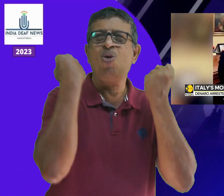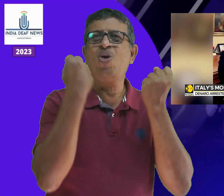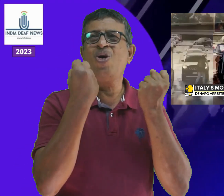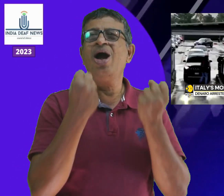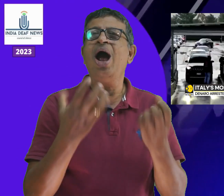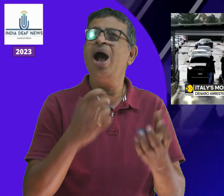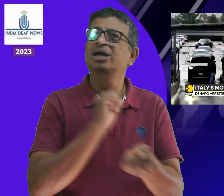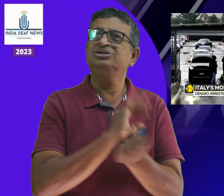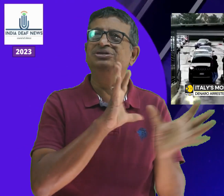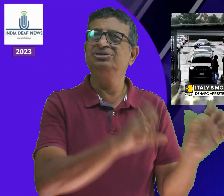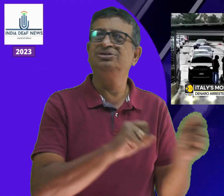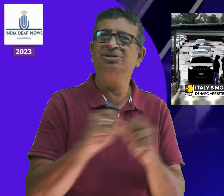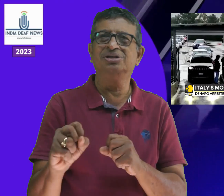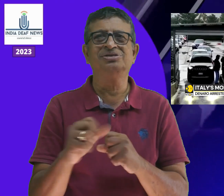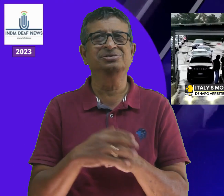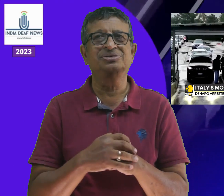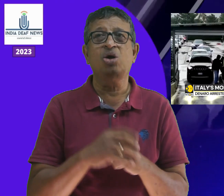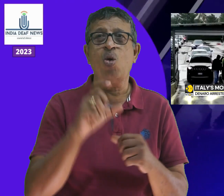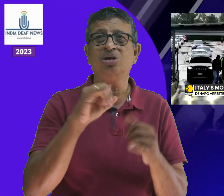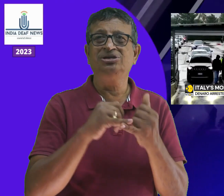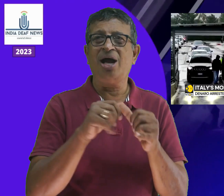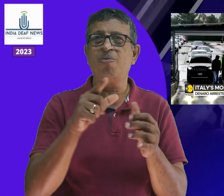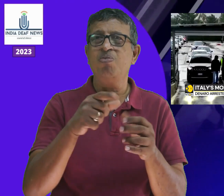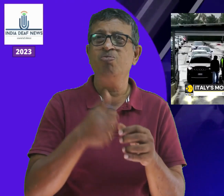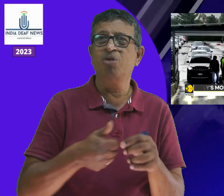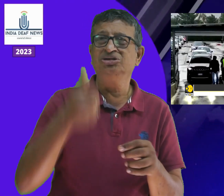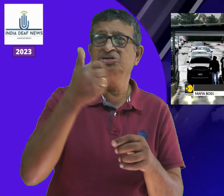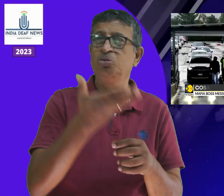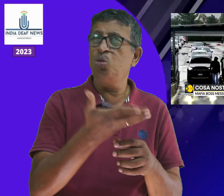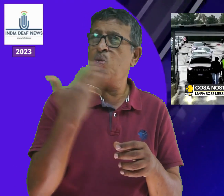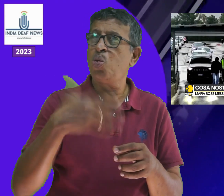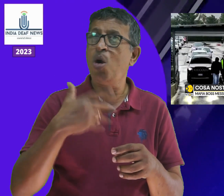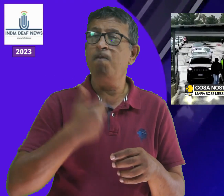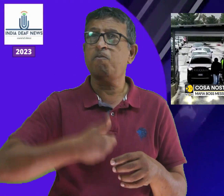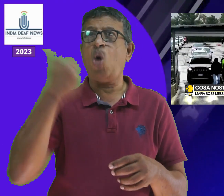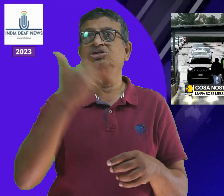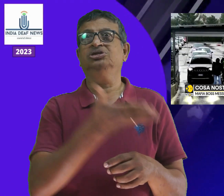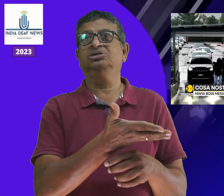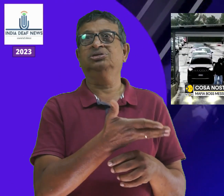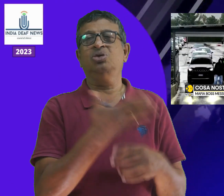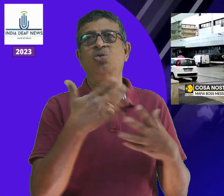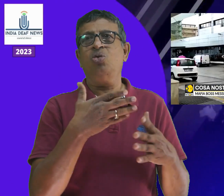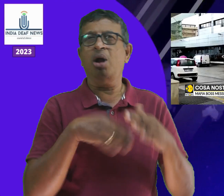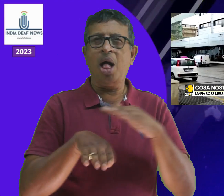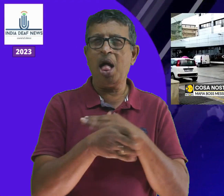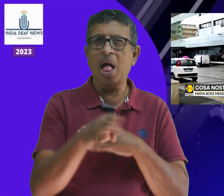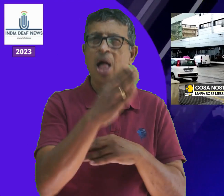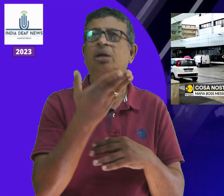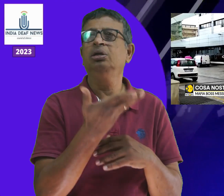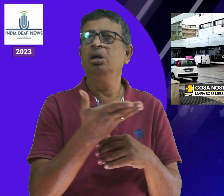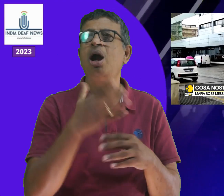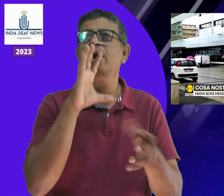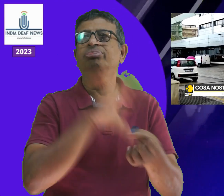therapies. He has been sentenced in absentia to a life term for his role in the 1992 murders